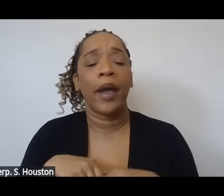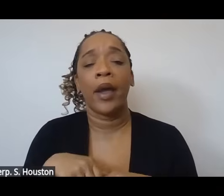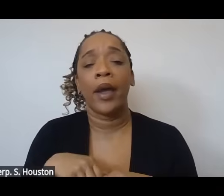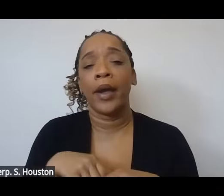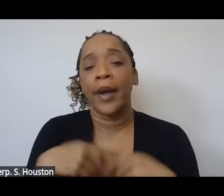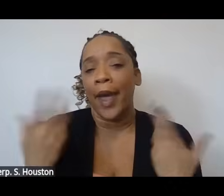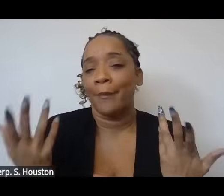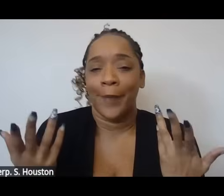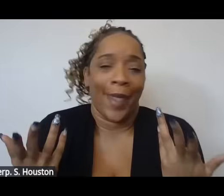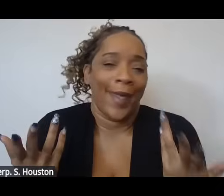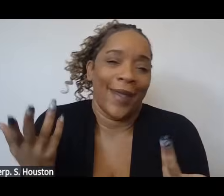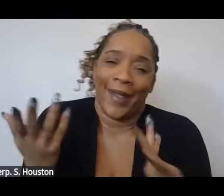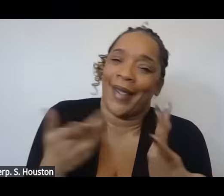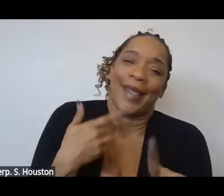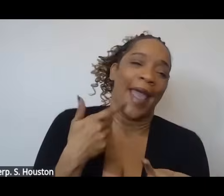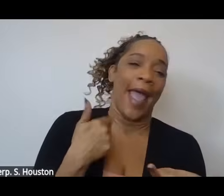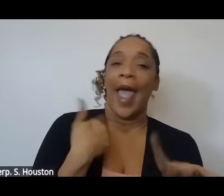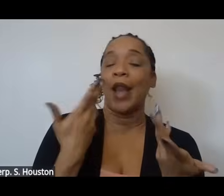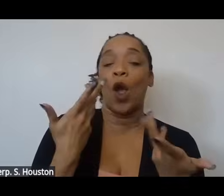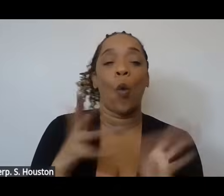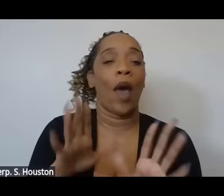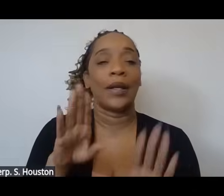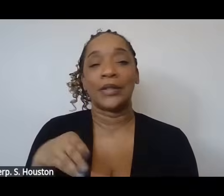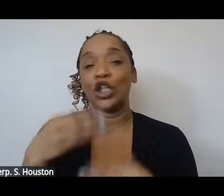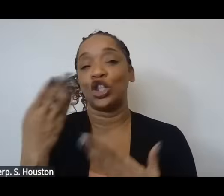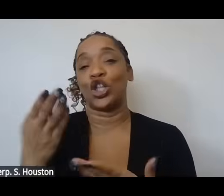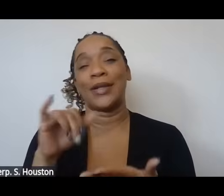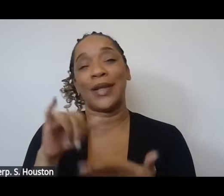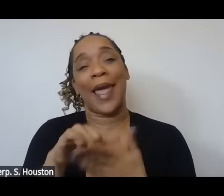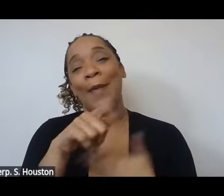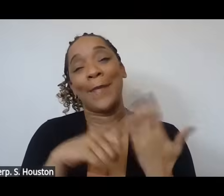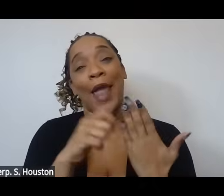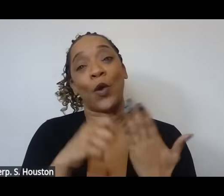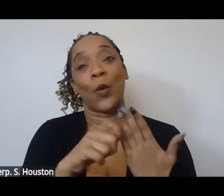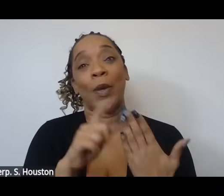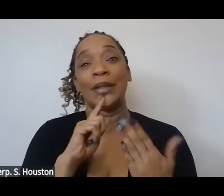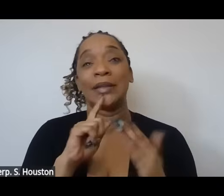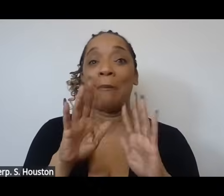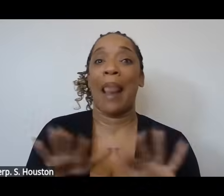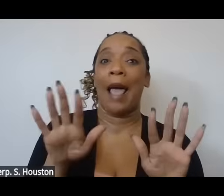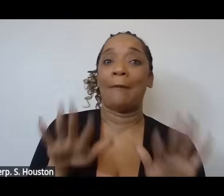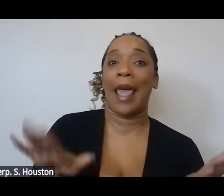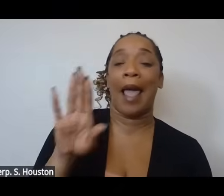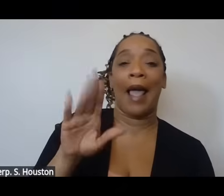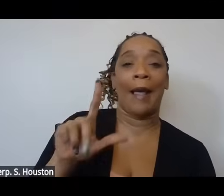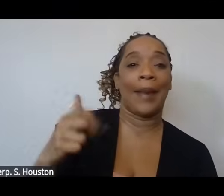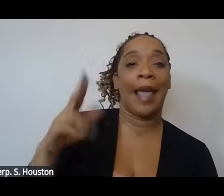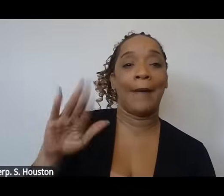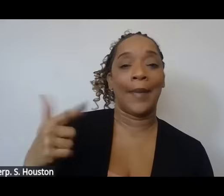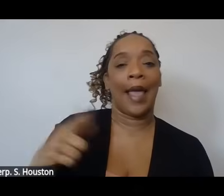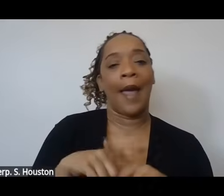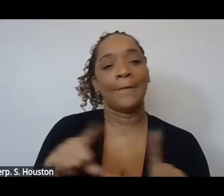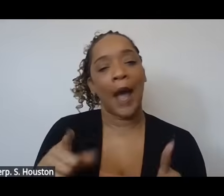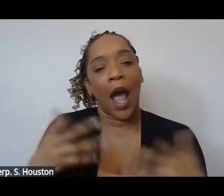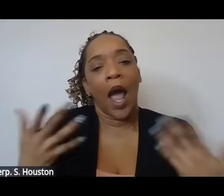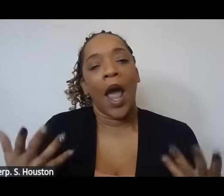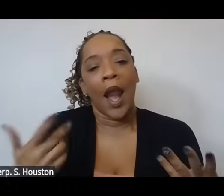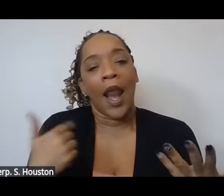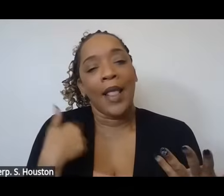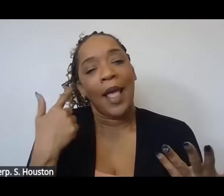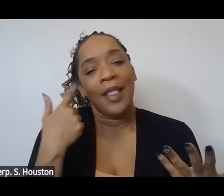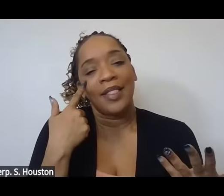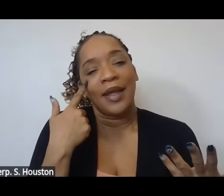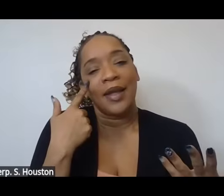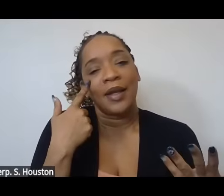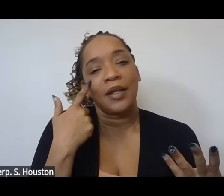I don't want to suggest that the manual is a blah, blah, because I do think that we suggest to the